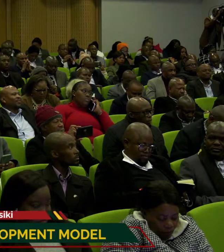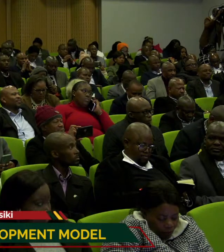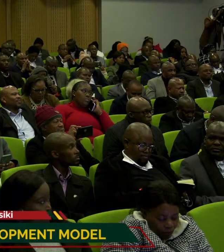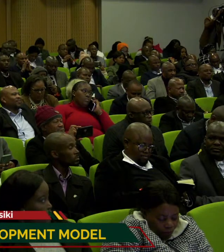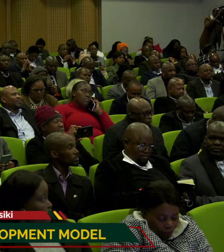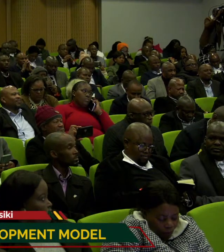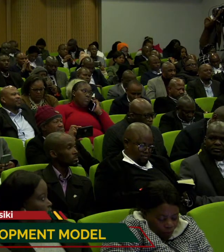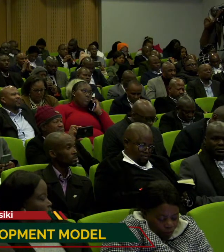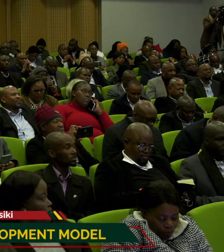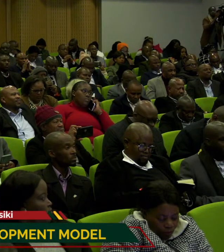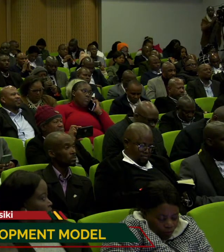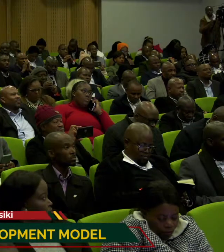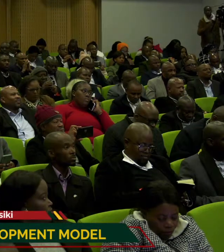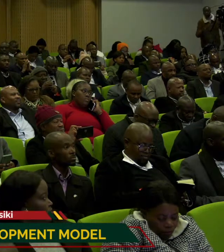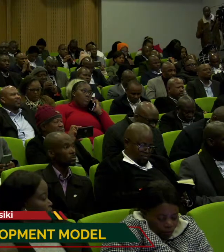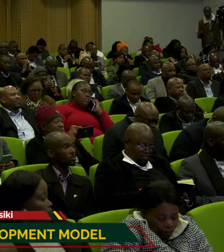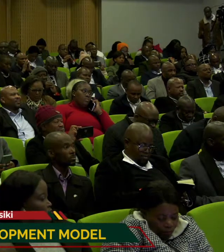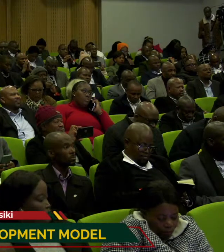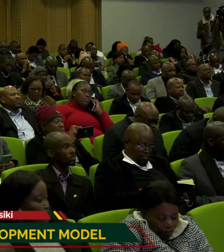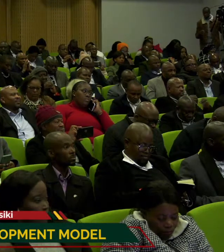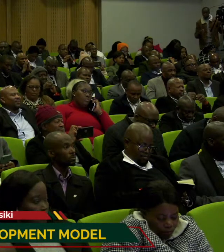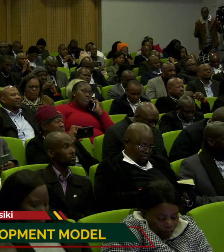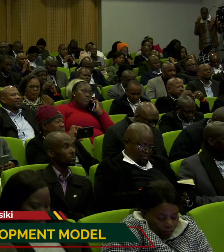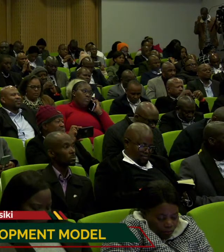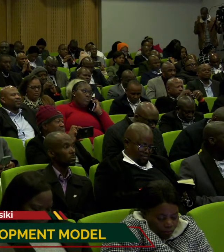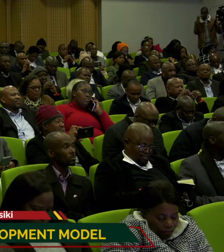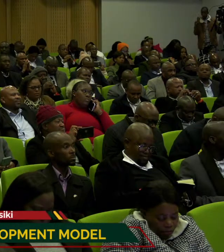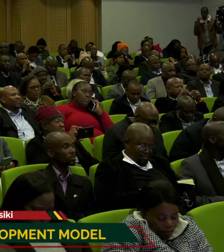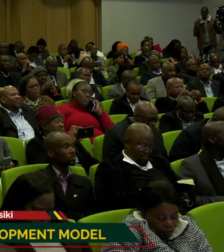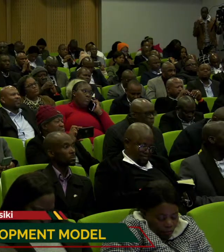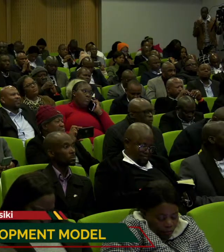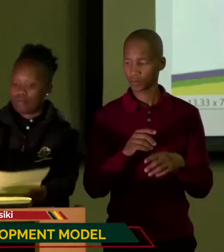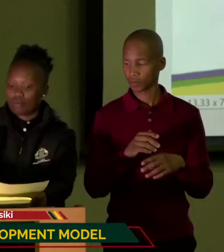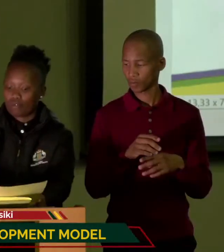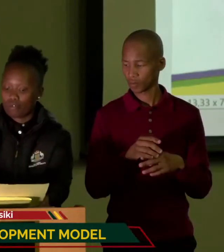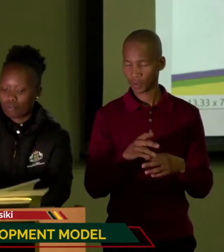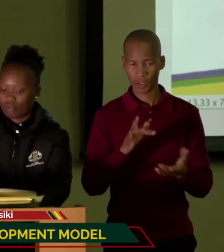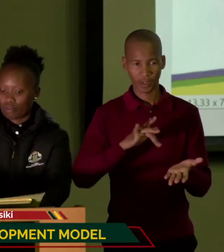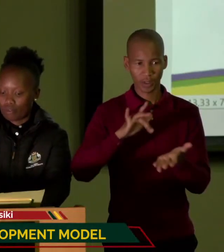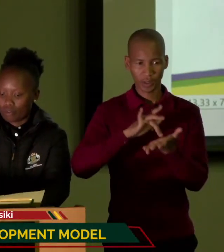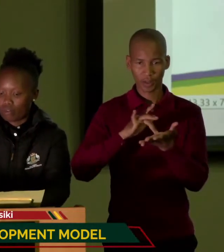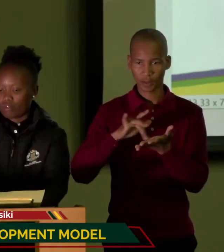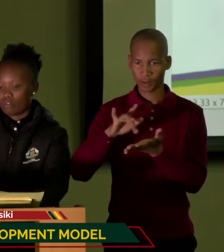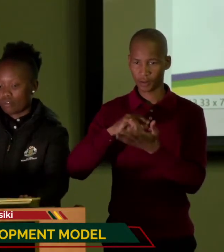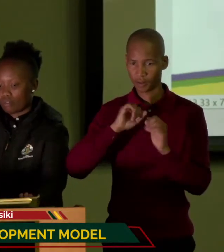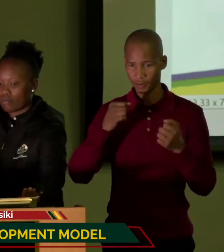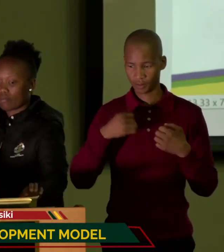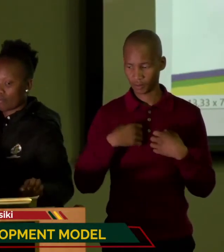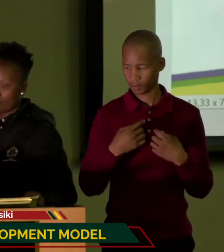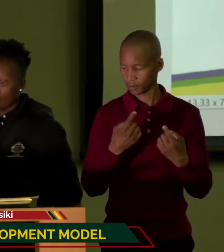centers, Tusong Tutuzela centers. We are born again,